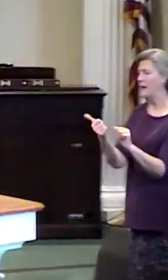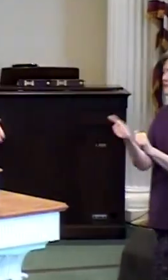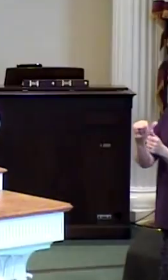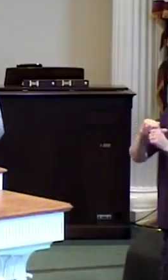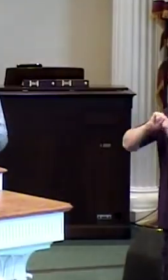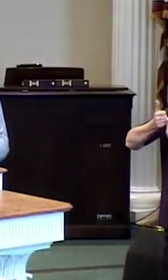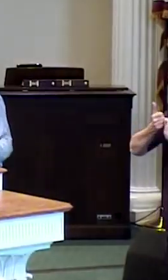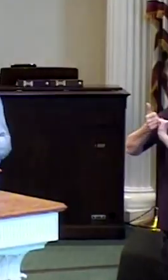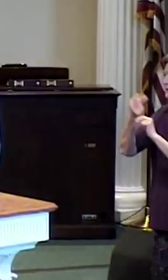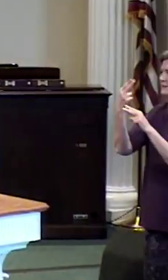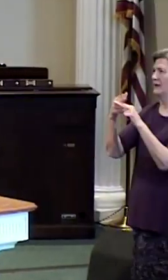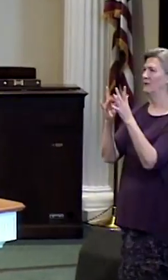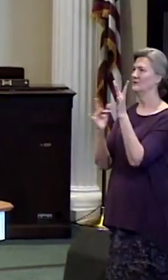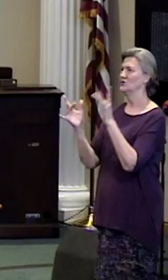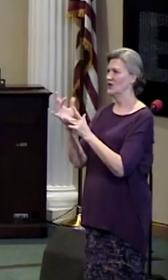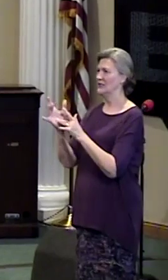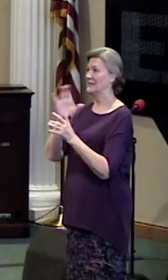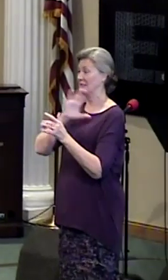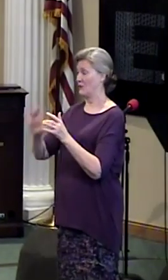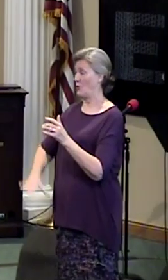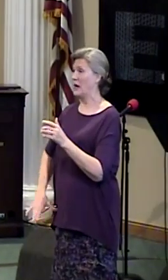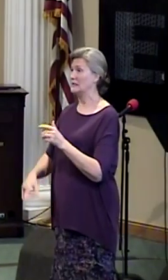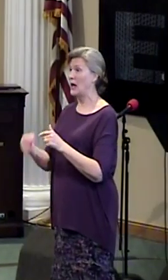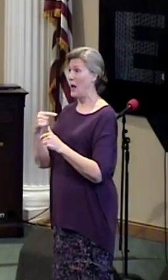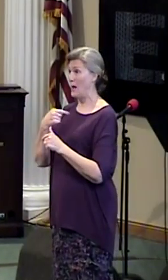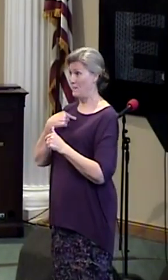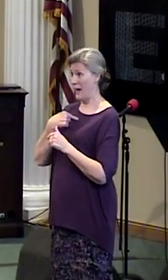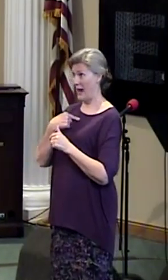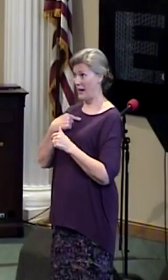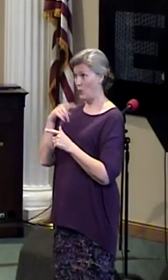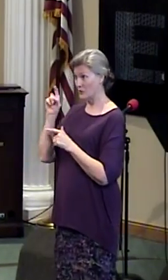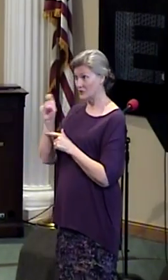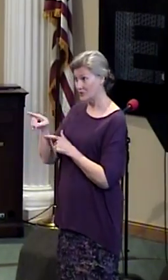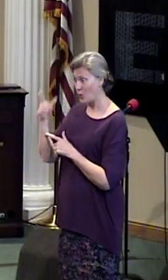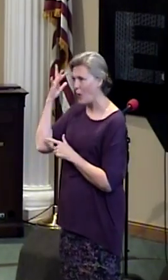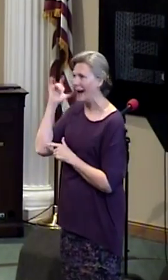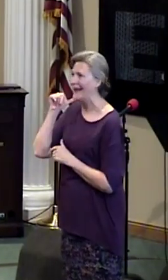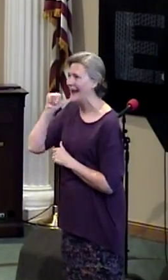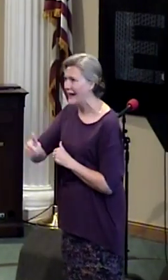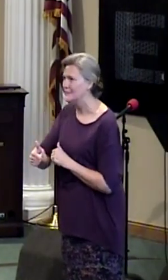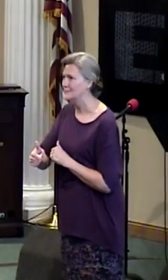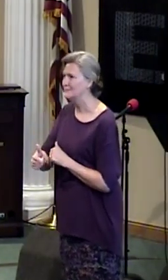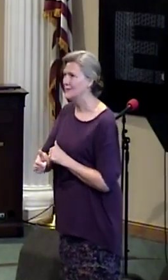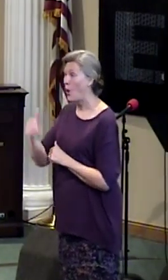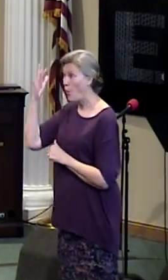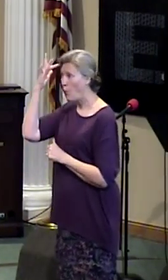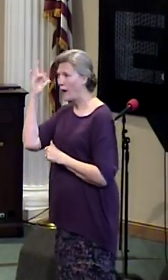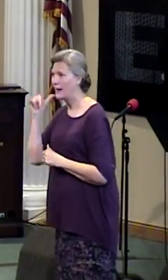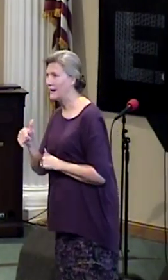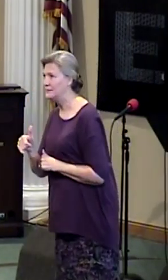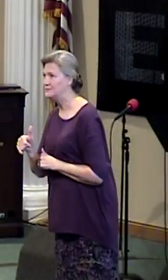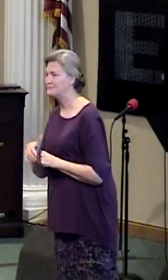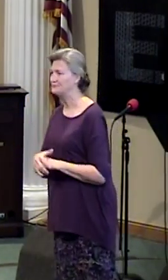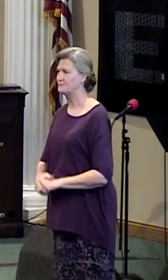name of the Lord Jesus Christ. And my question is, why not? Why not?